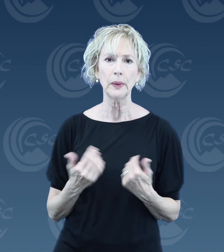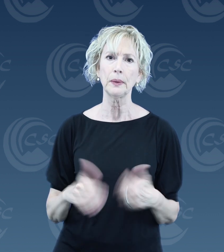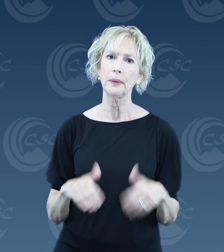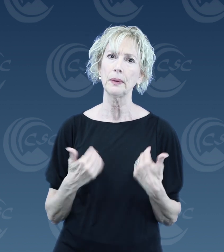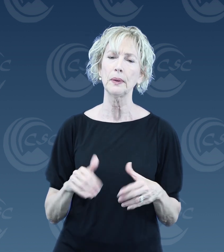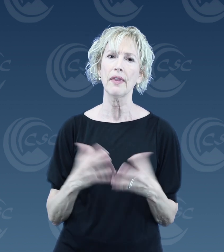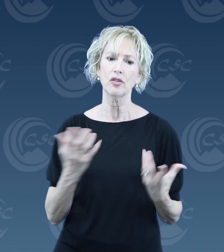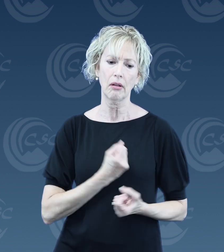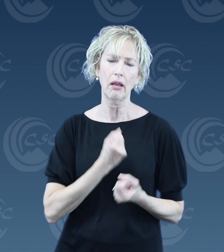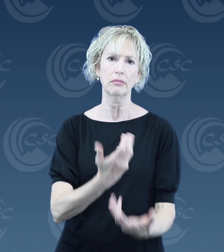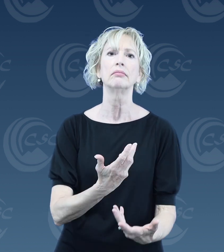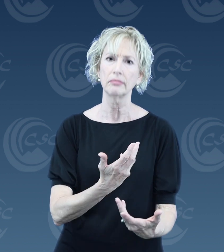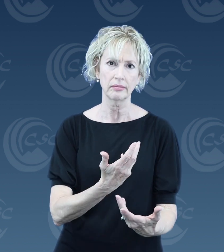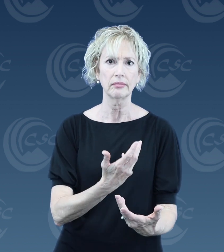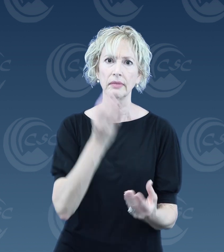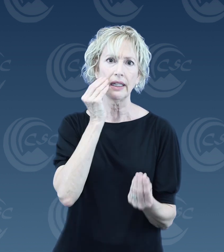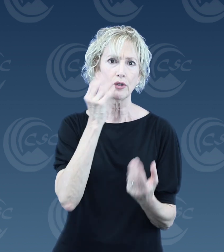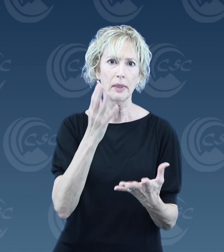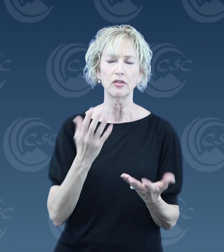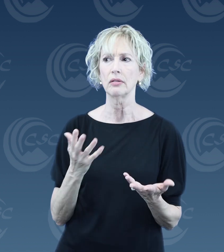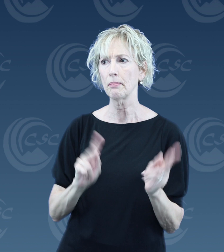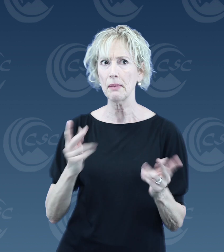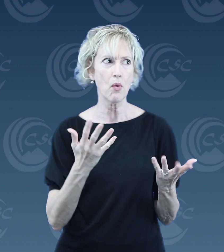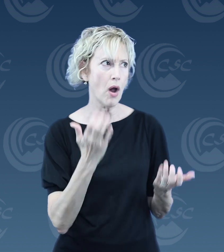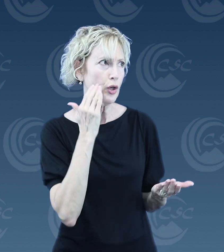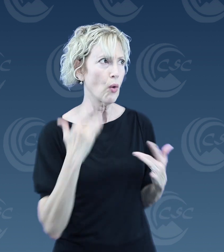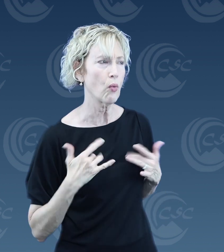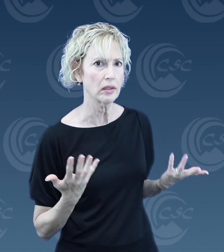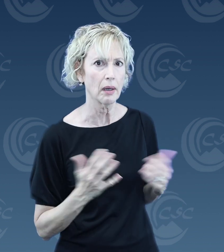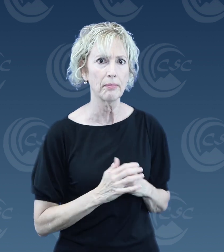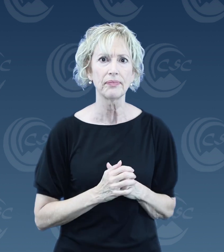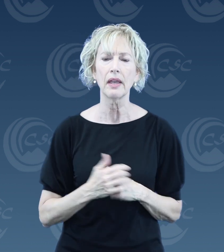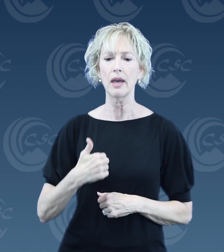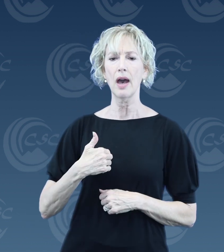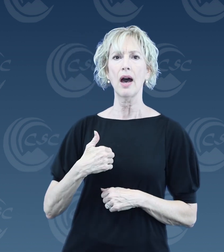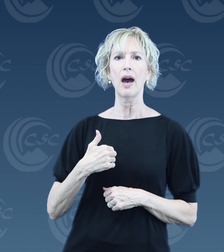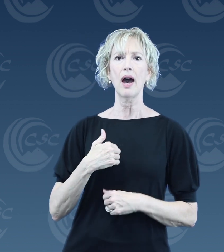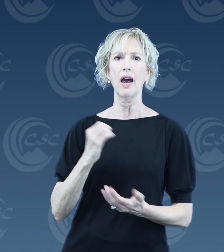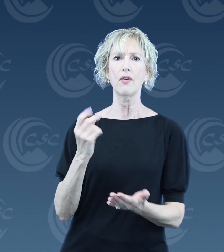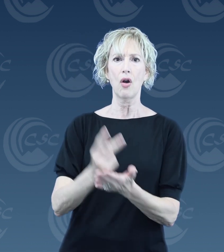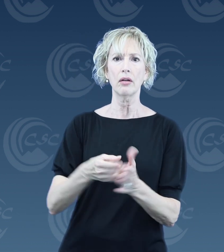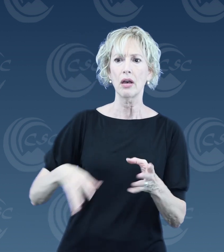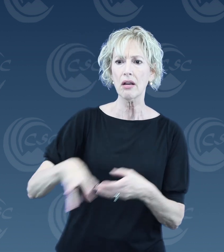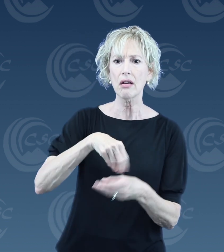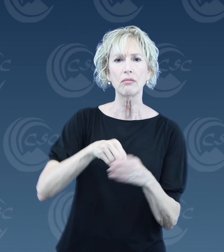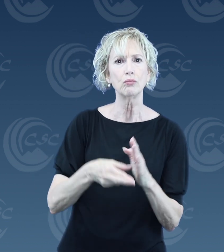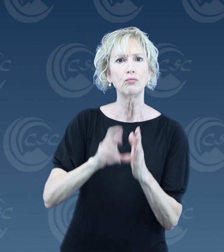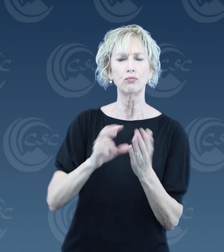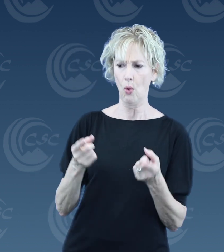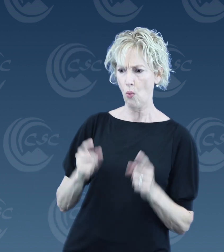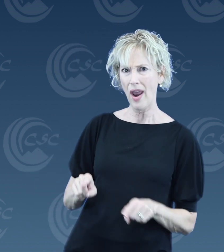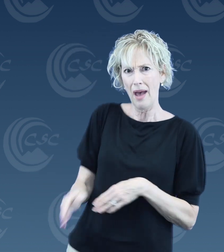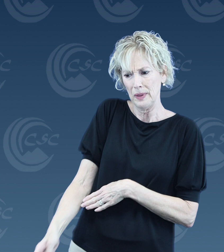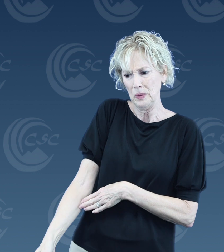lot to share. There's a lot of information that people want, and to that end, I've authorized a comprehensive review of what happened in the